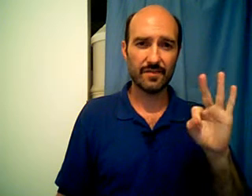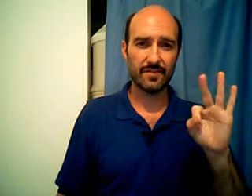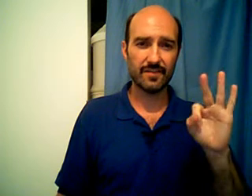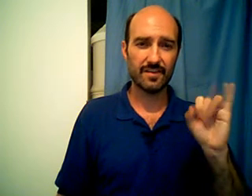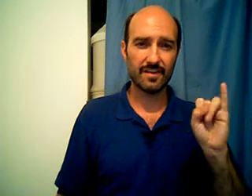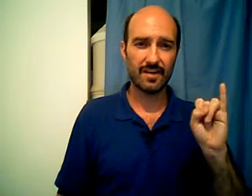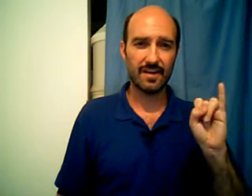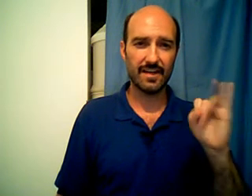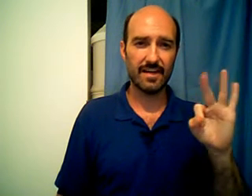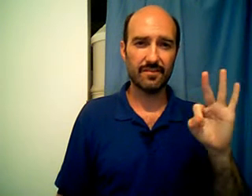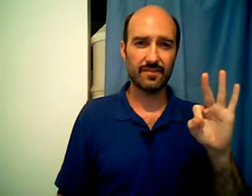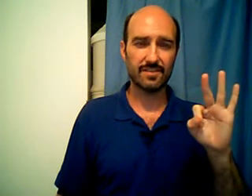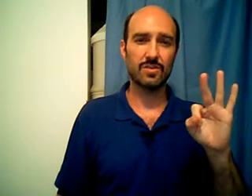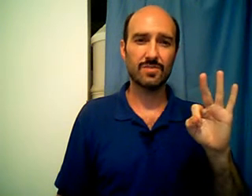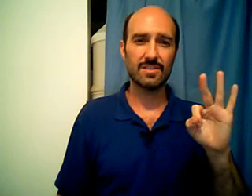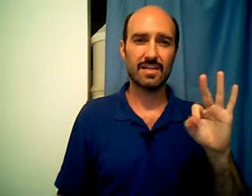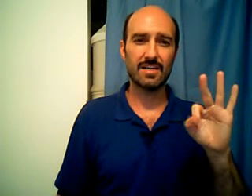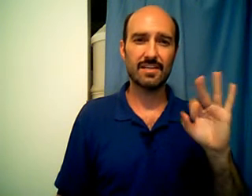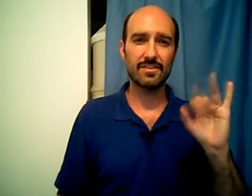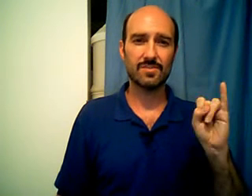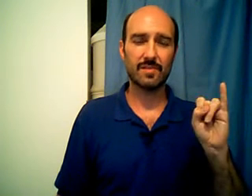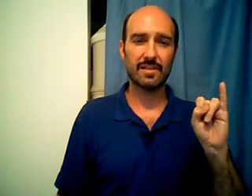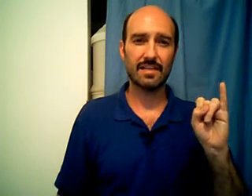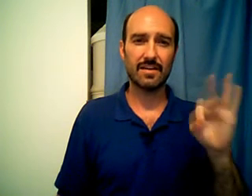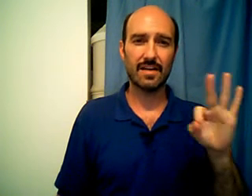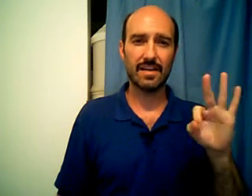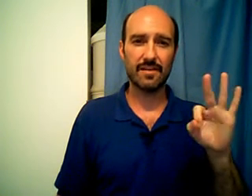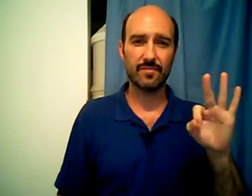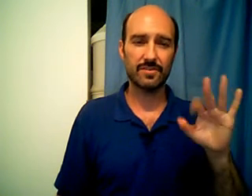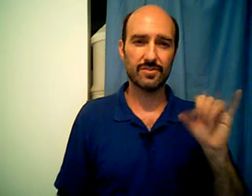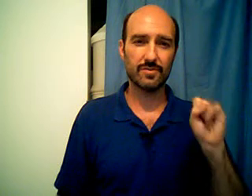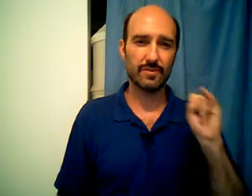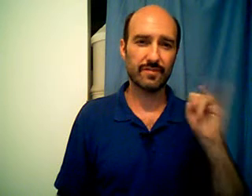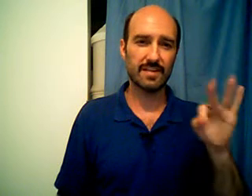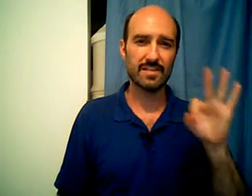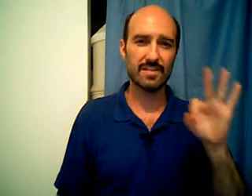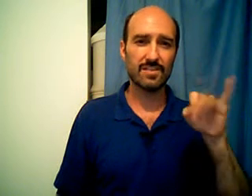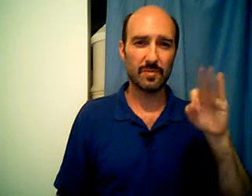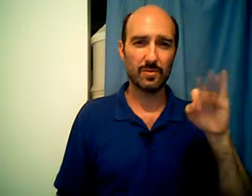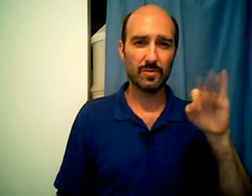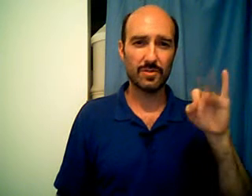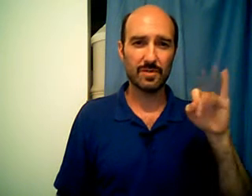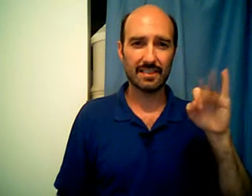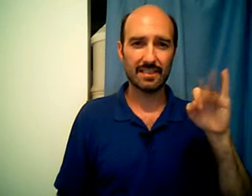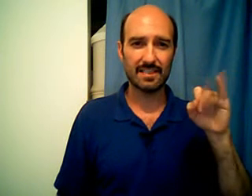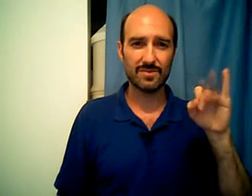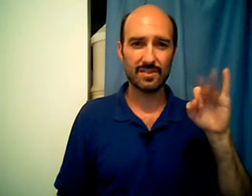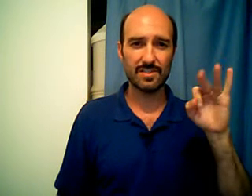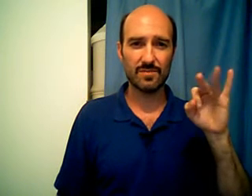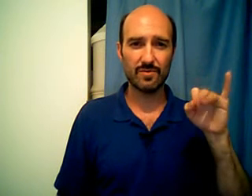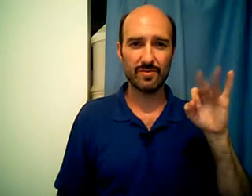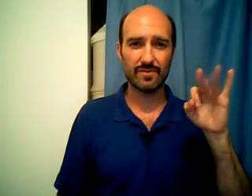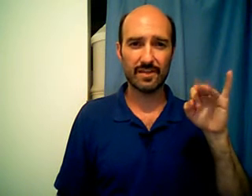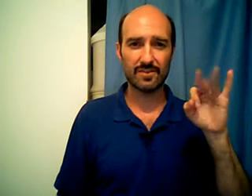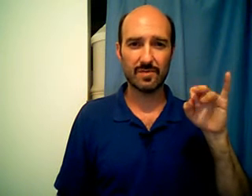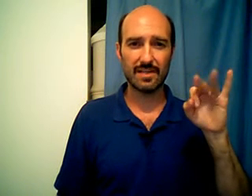IF. IF. It's a loan sign. You're just spelling it out. IF, but you just do it real fast. Some people will do it like this, where they just move their fingers up and down